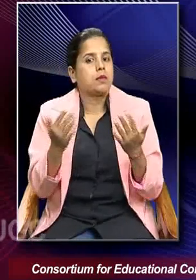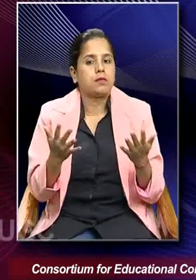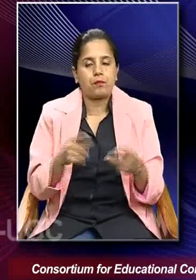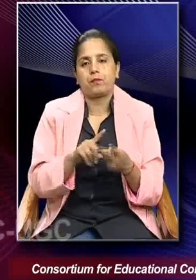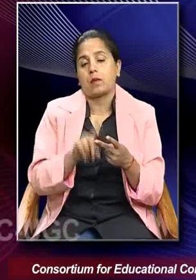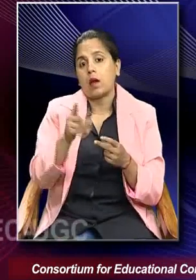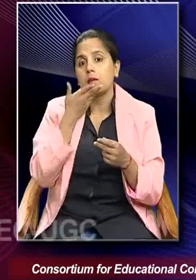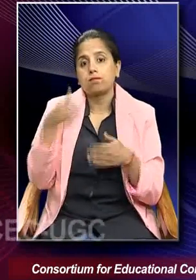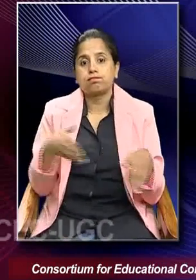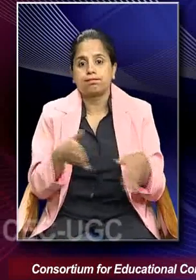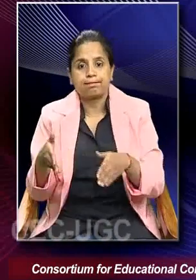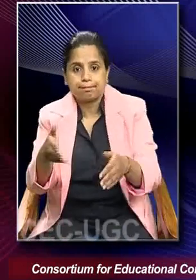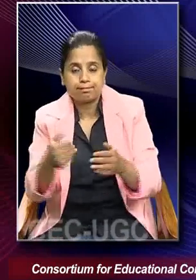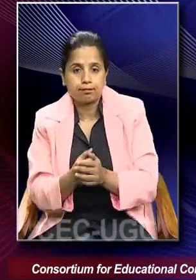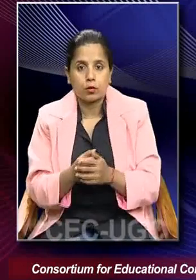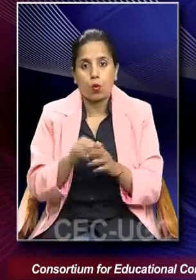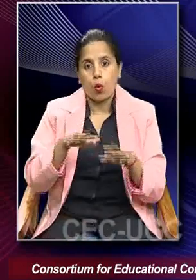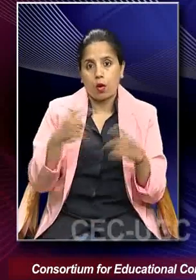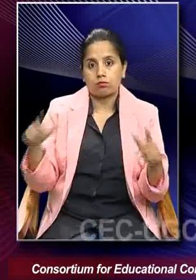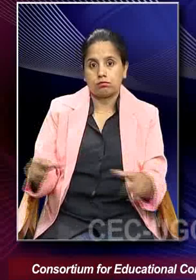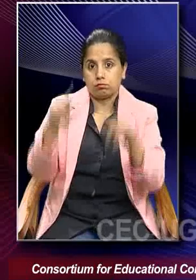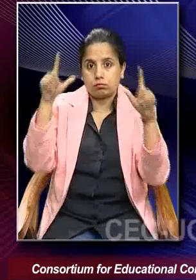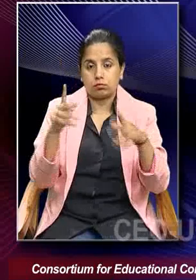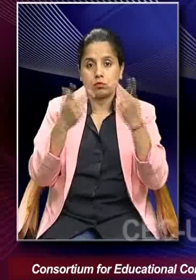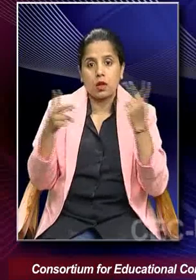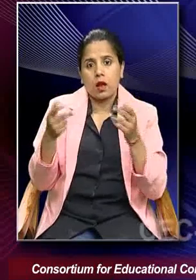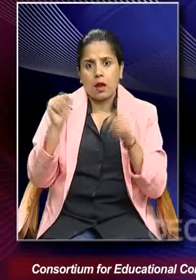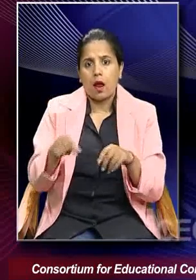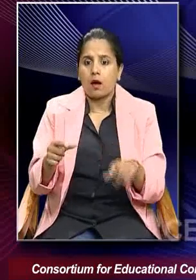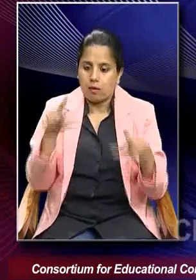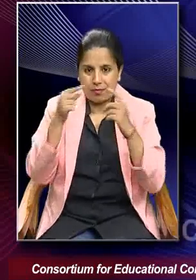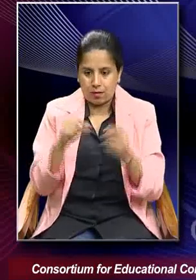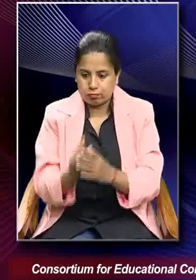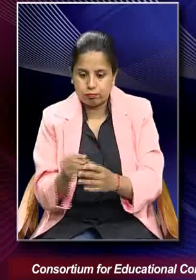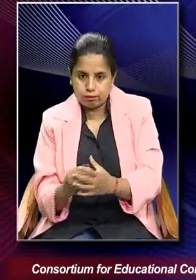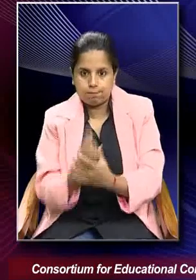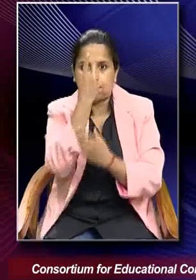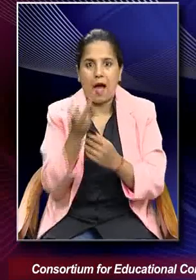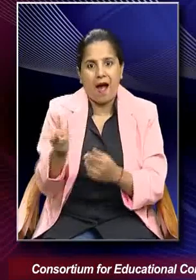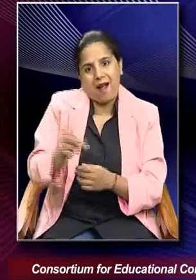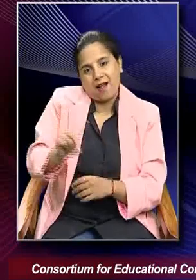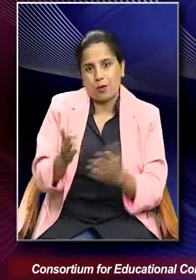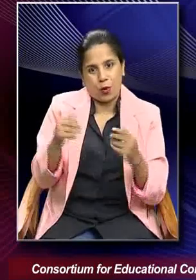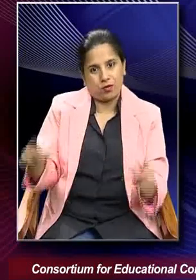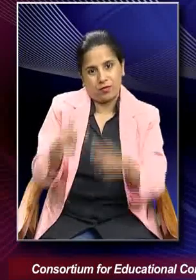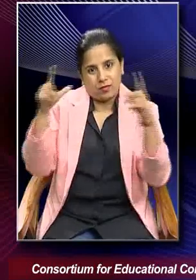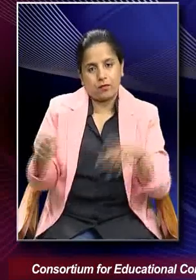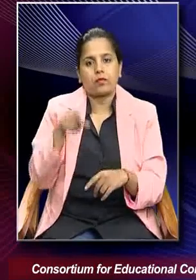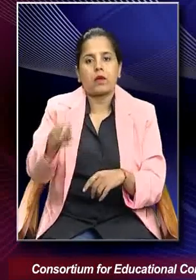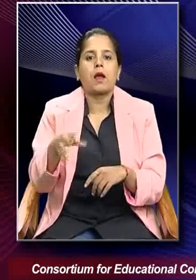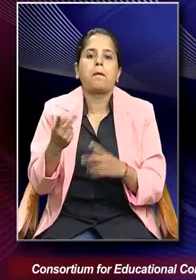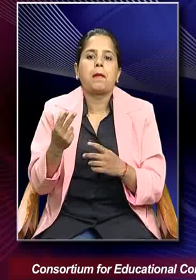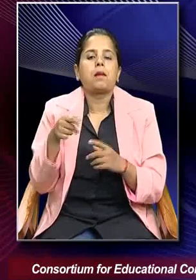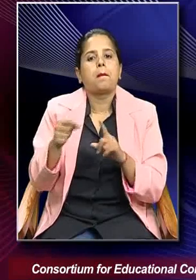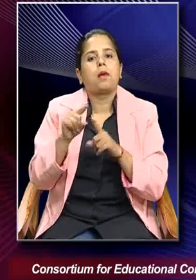river, for timber from the forest, which can be regrown, and they are considered as permanent.